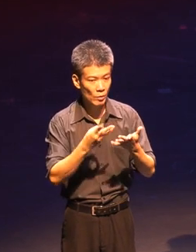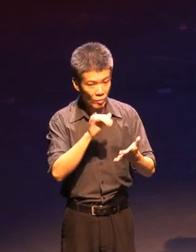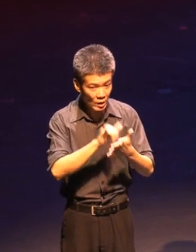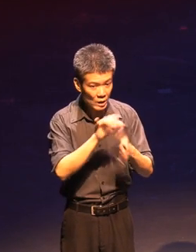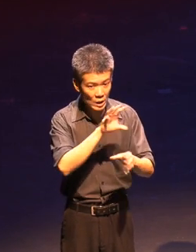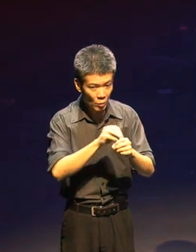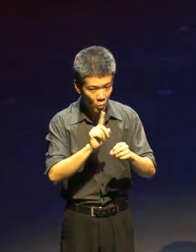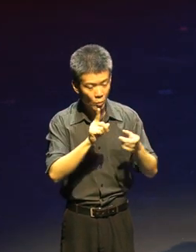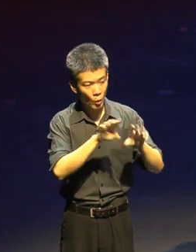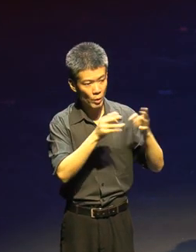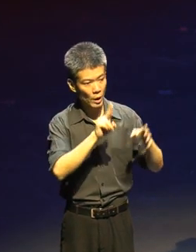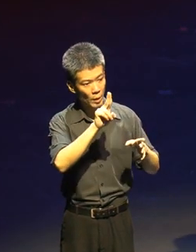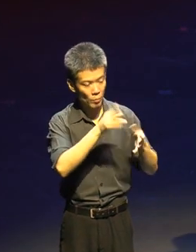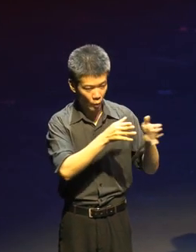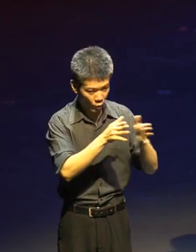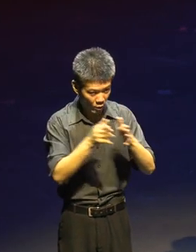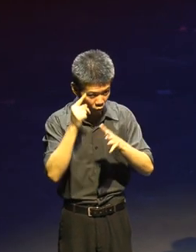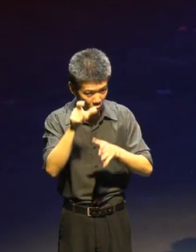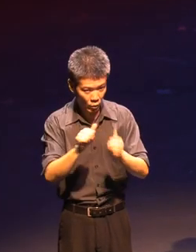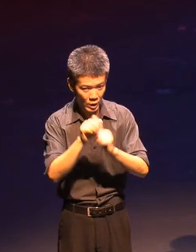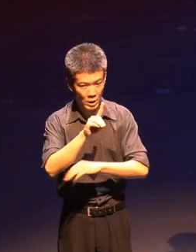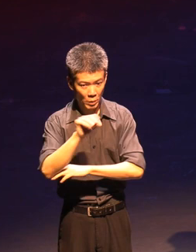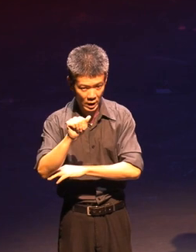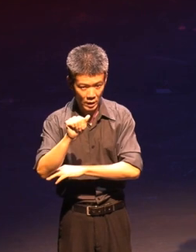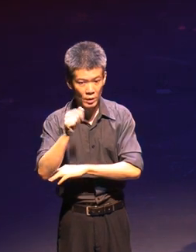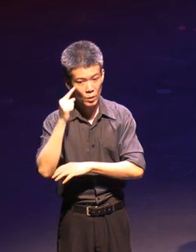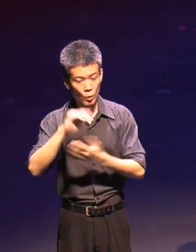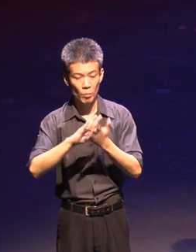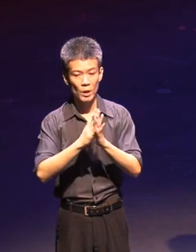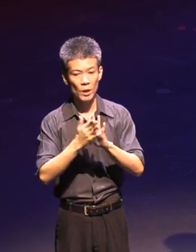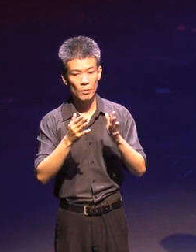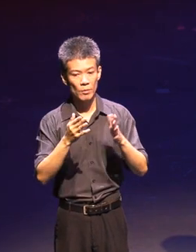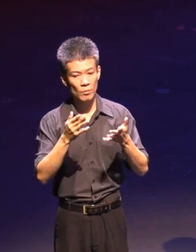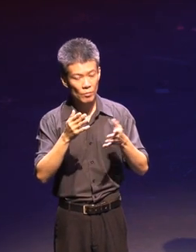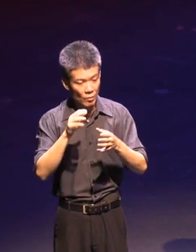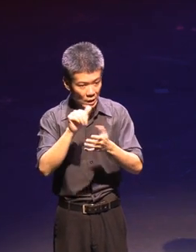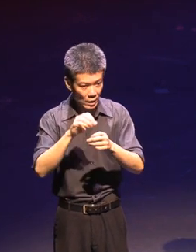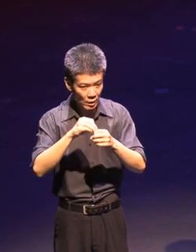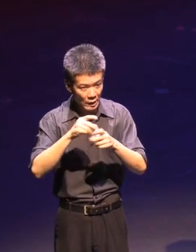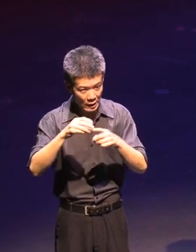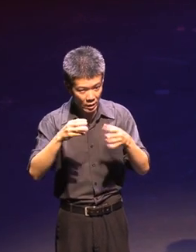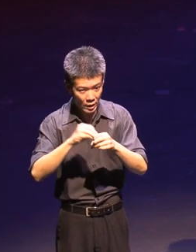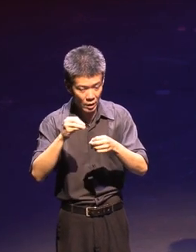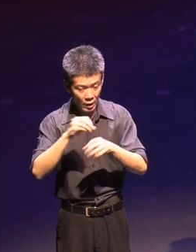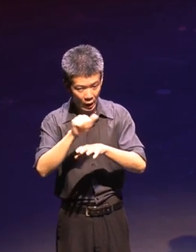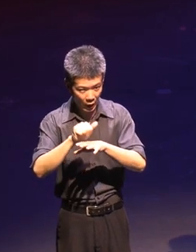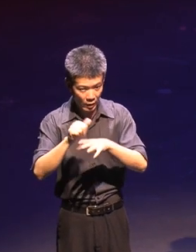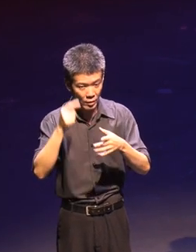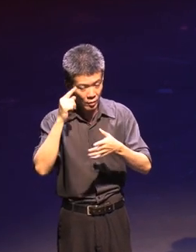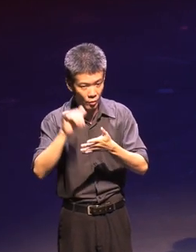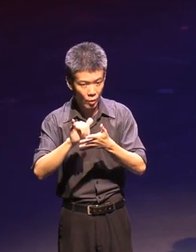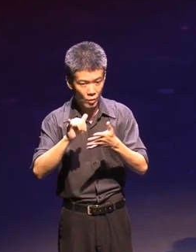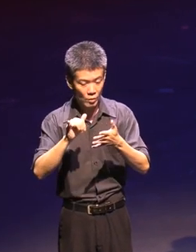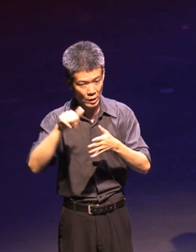This includes opening up avenues for persons with disability to become leaders in the arts sector, paving the way for others